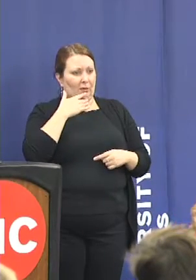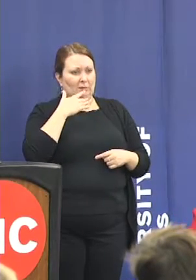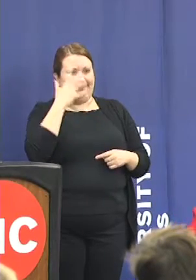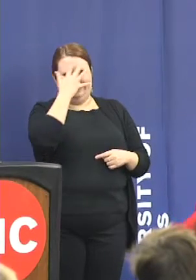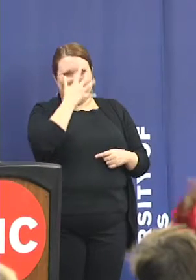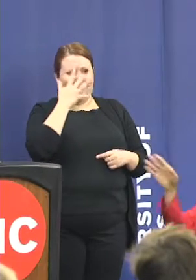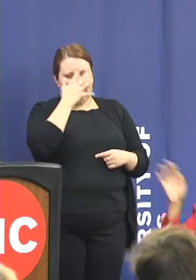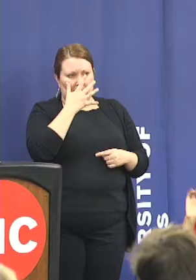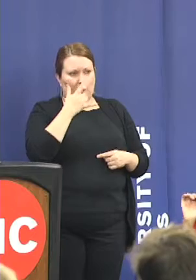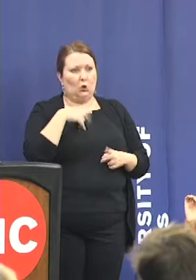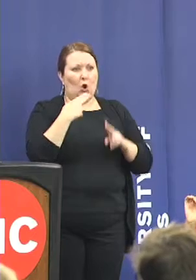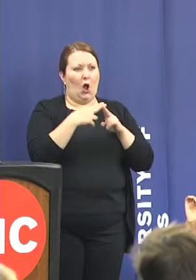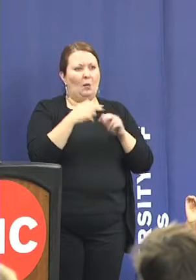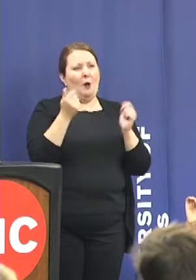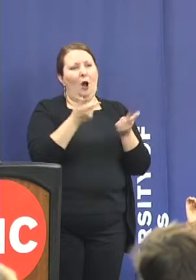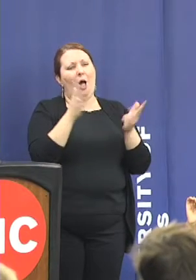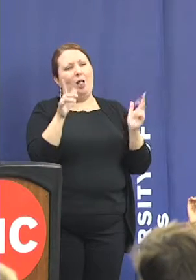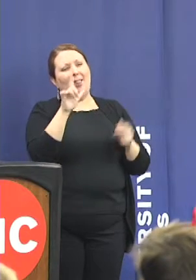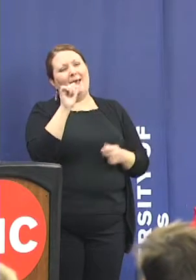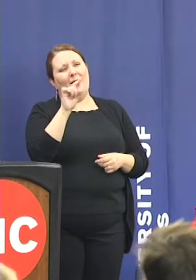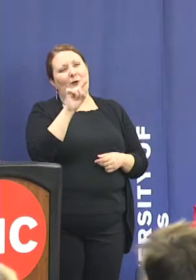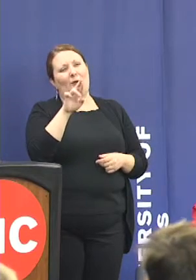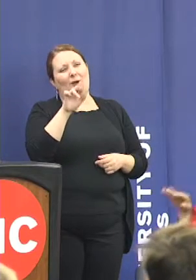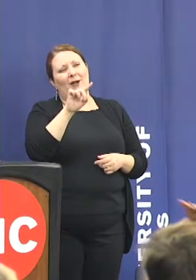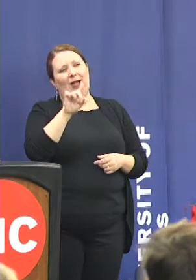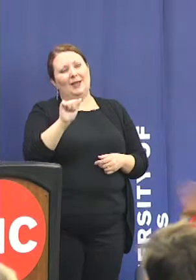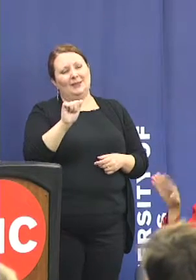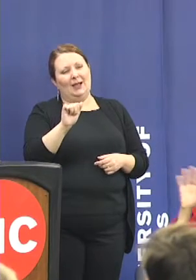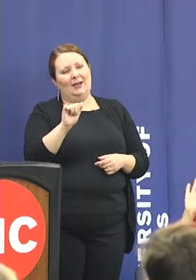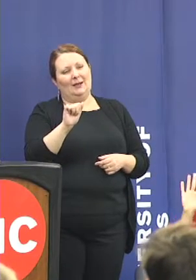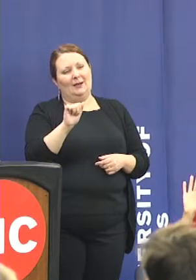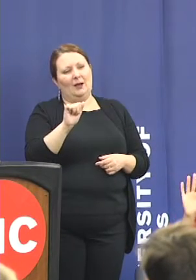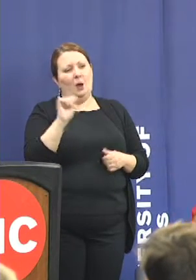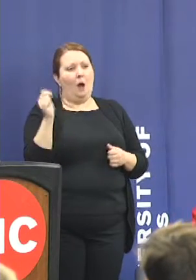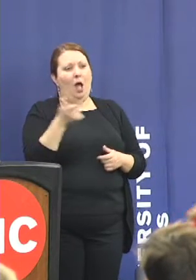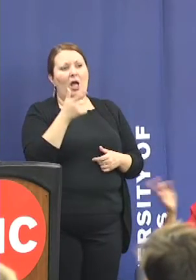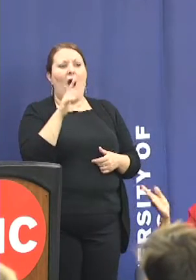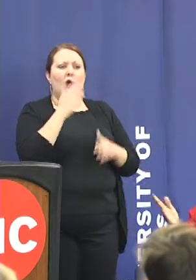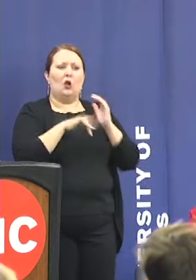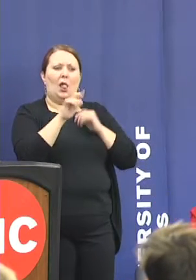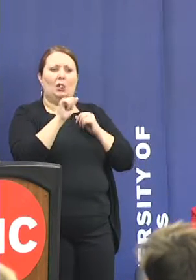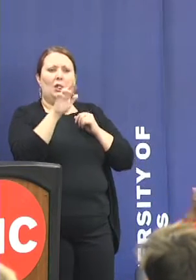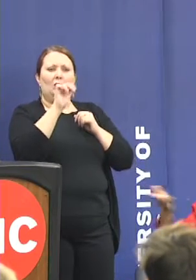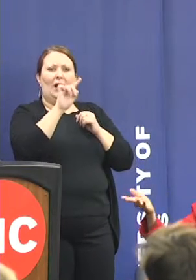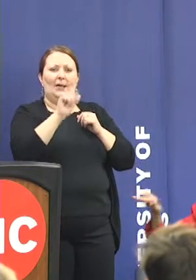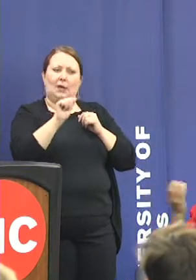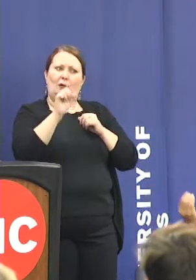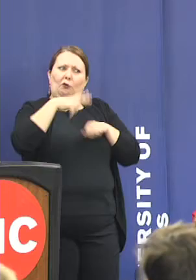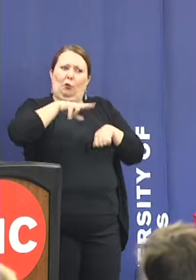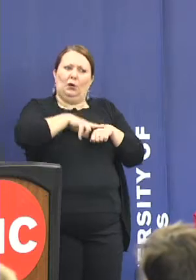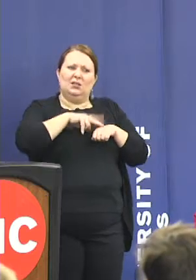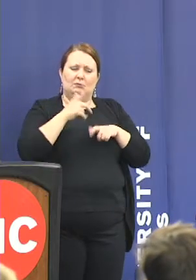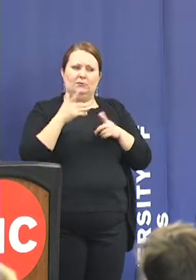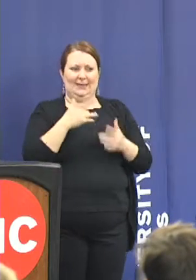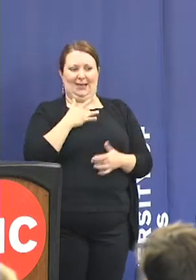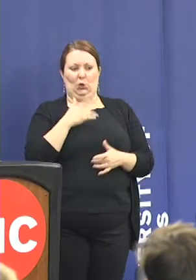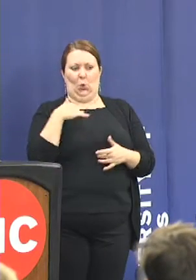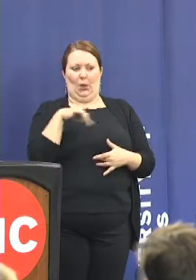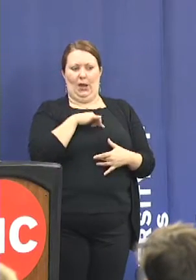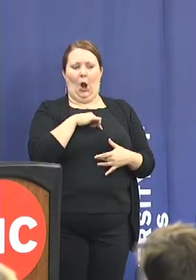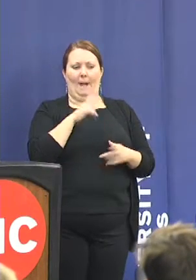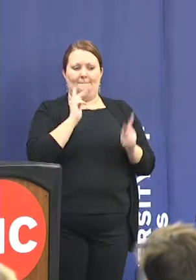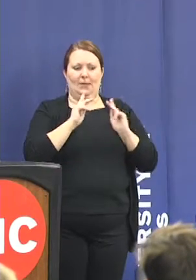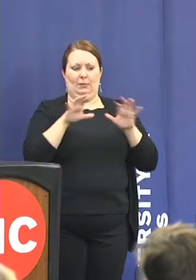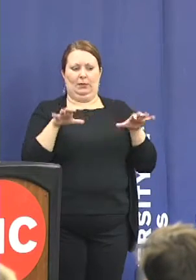So to say we're going to call them all la raza, right? All of them are la raza. Of course they are. They are in the sense that we are